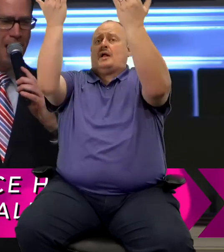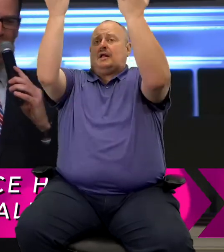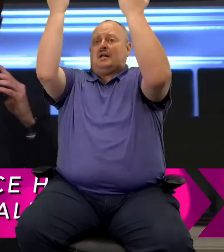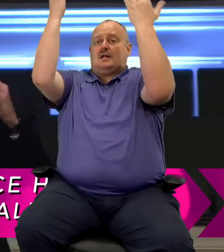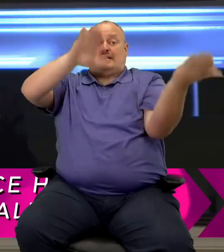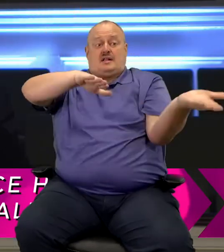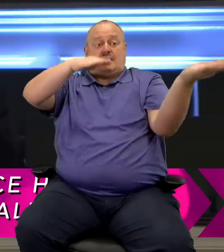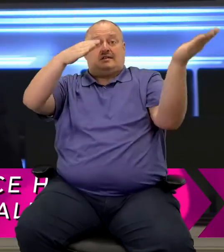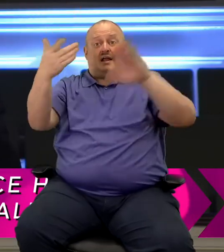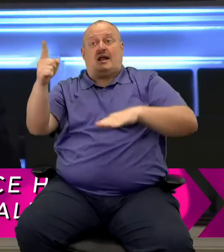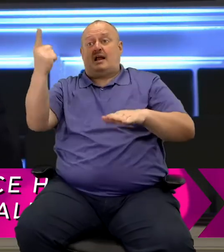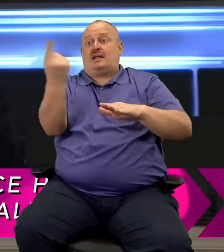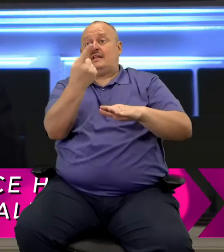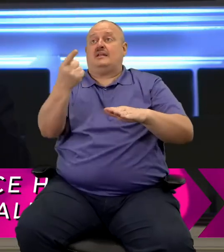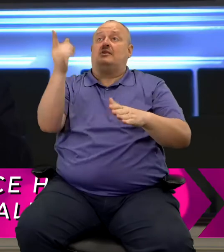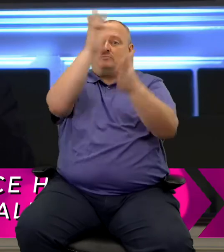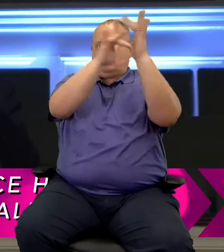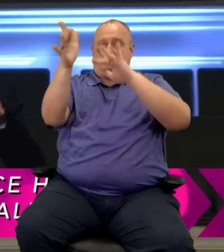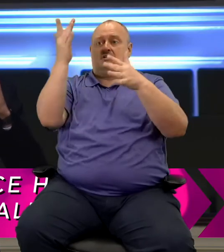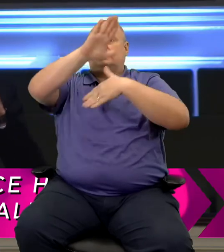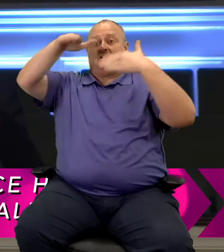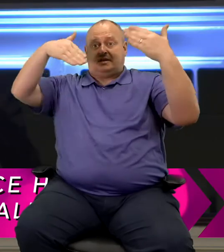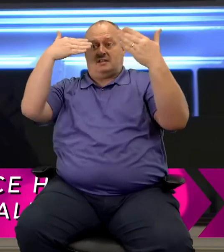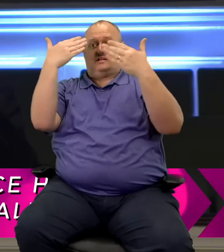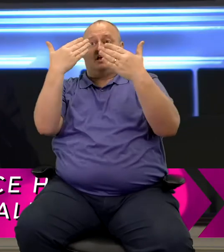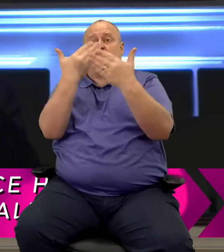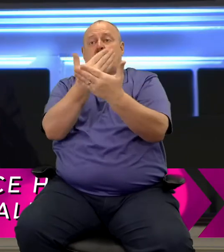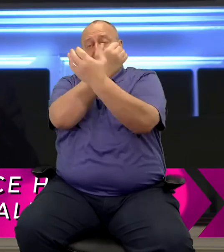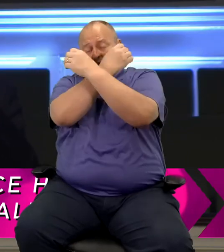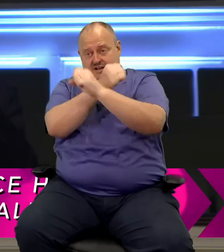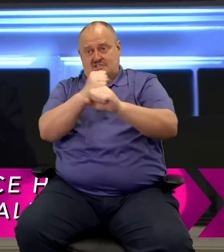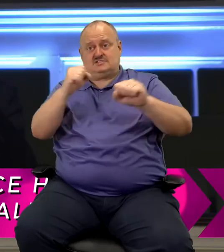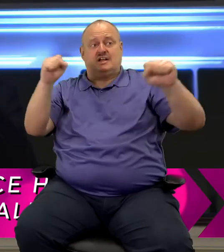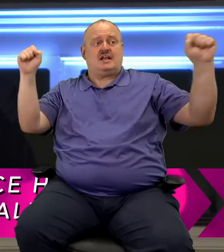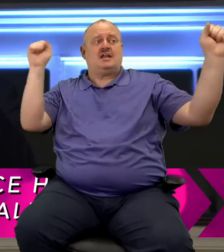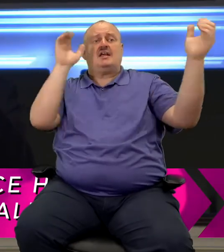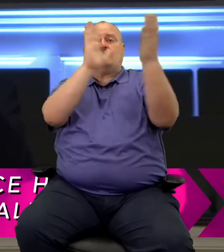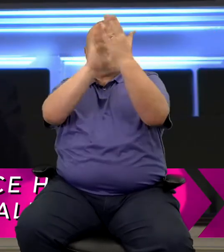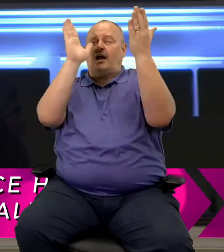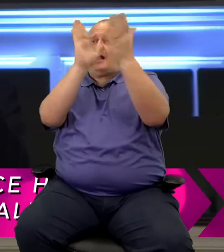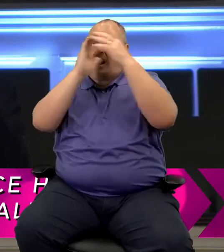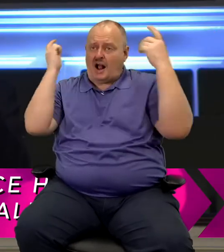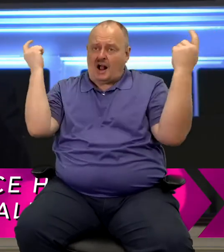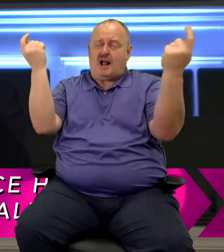hallelujah. Dying once the old doth say,